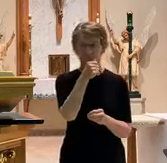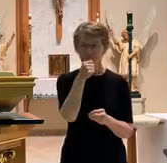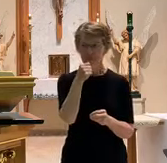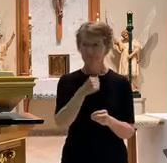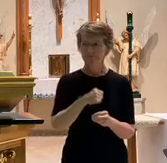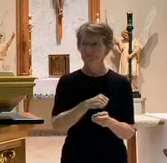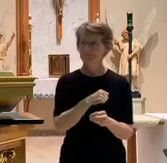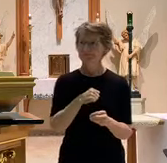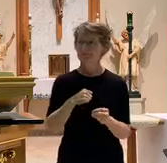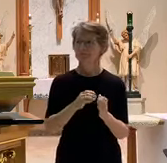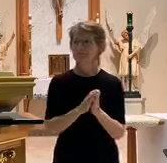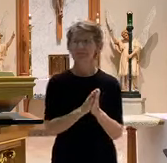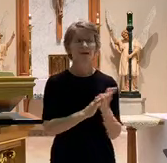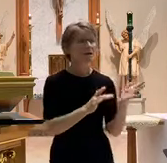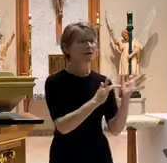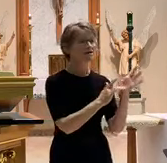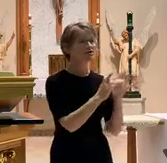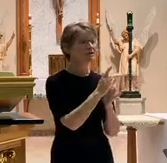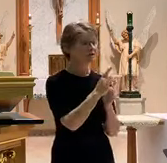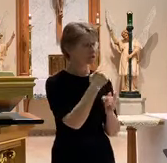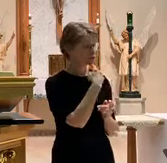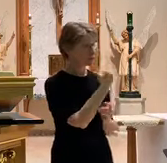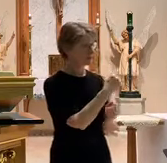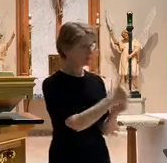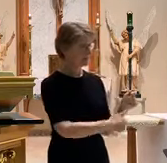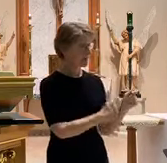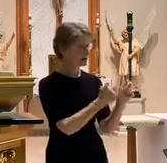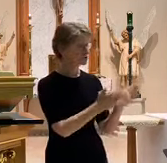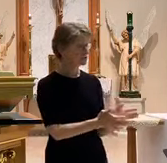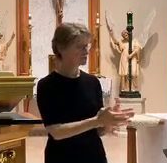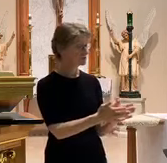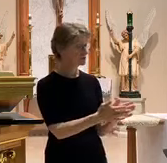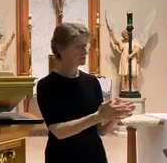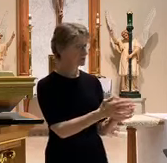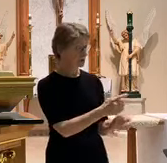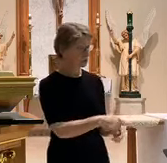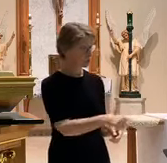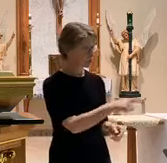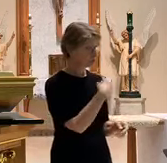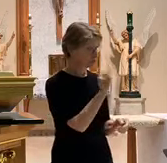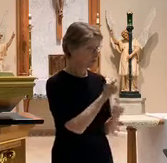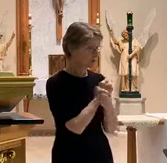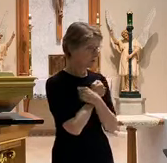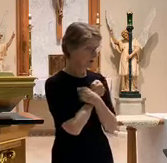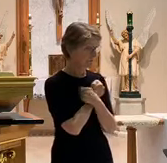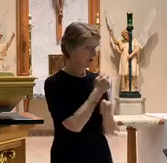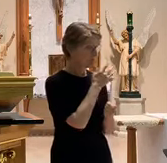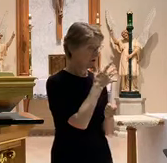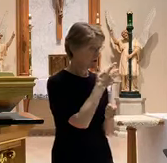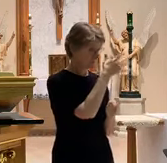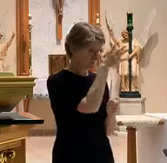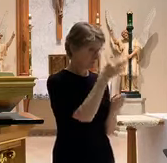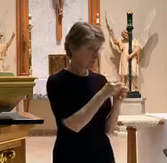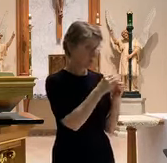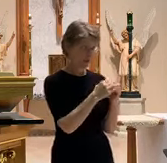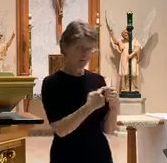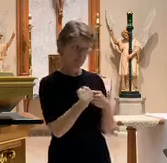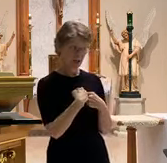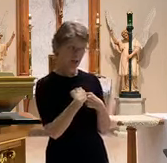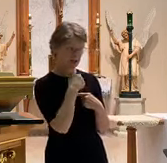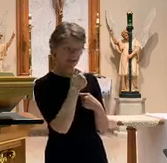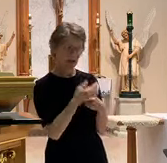Lord. Jesus said to his apostles, "Whoever loves father or mother more than me is not